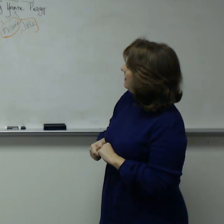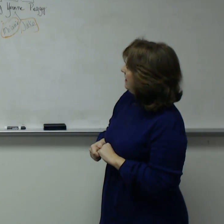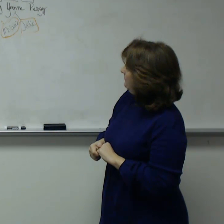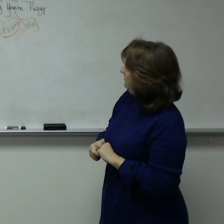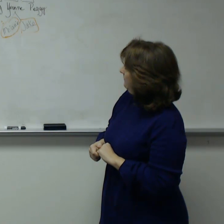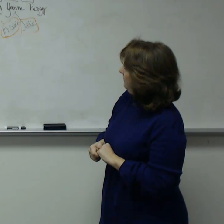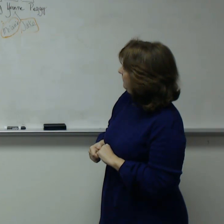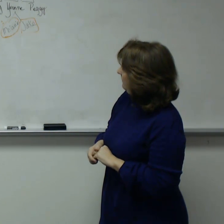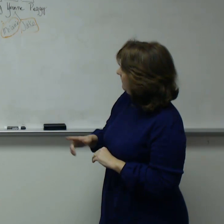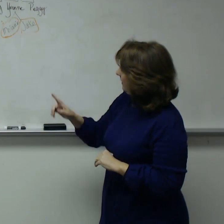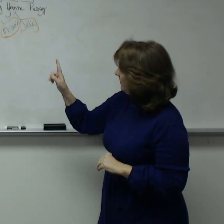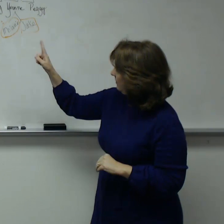Okay.